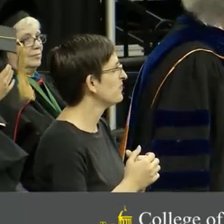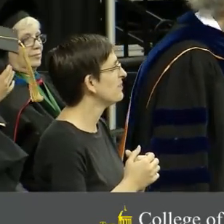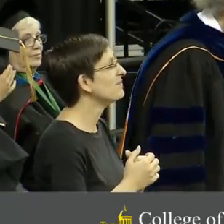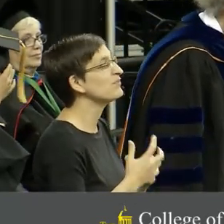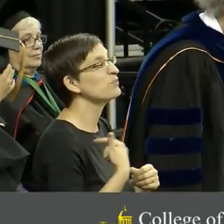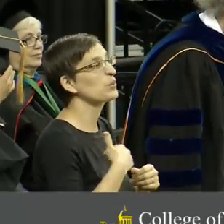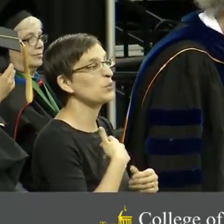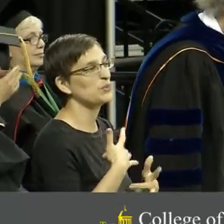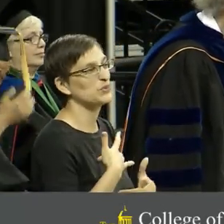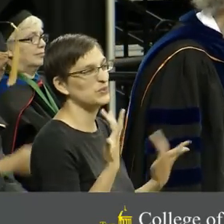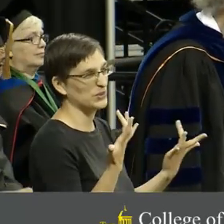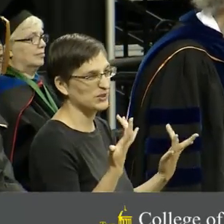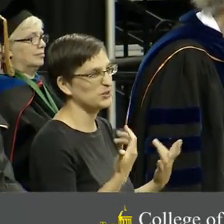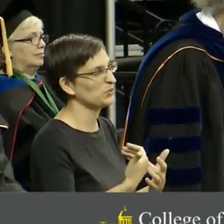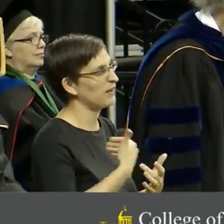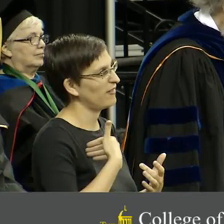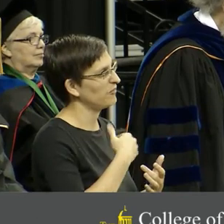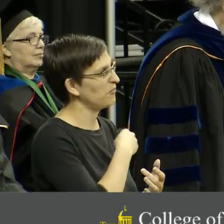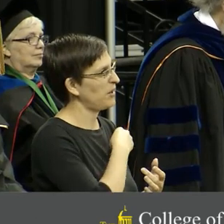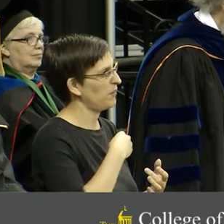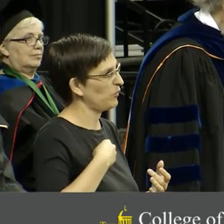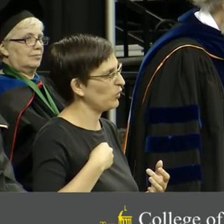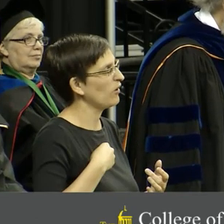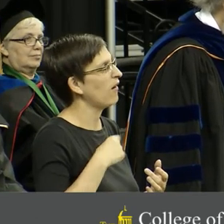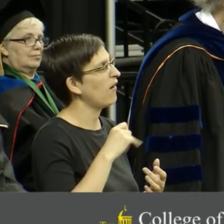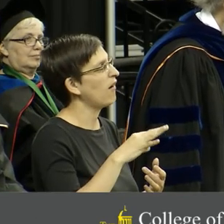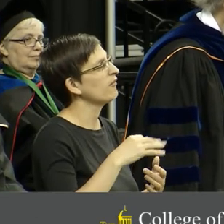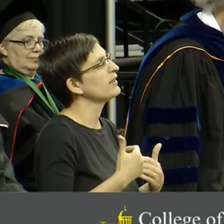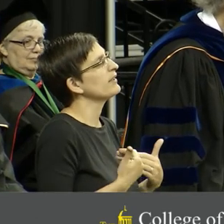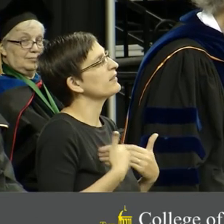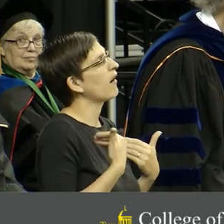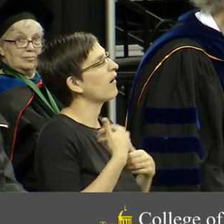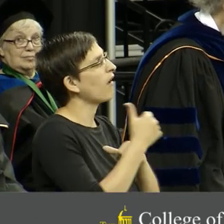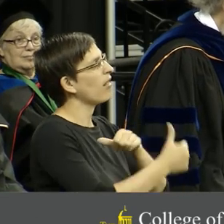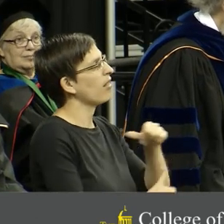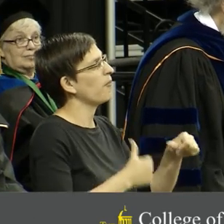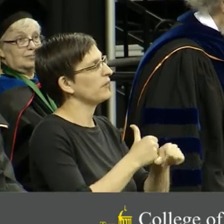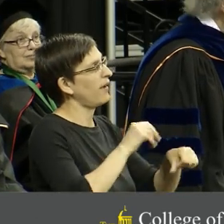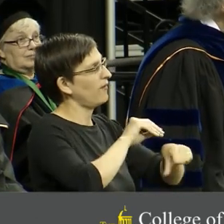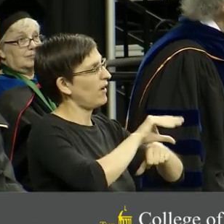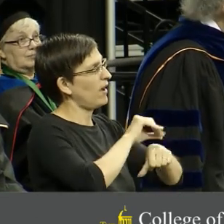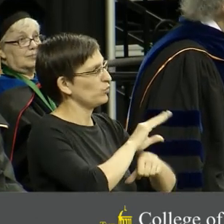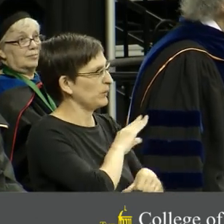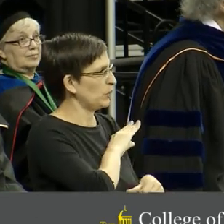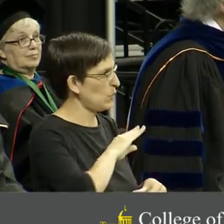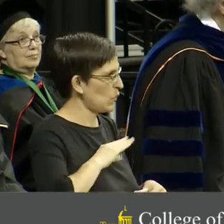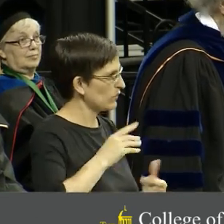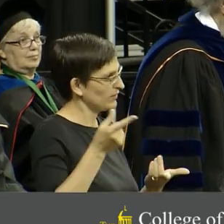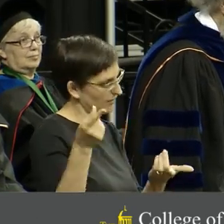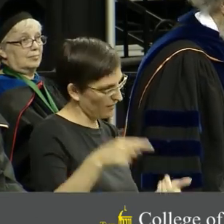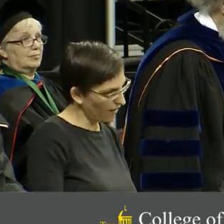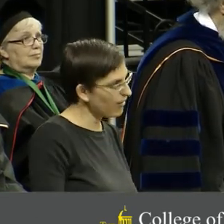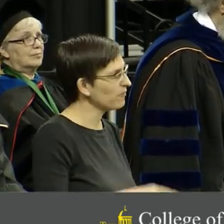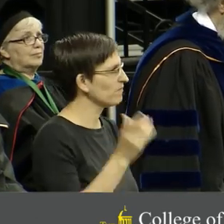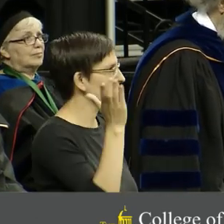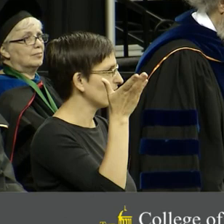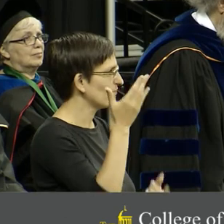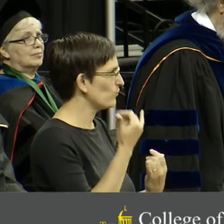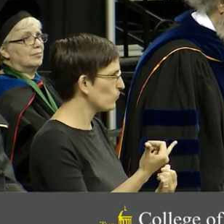We are delighted to have a member of the college's Young Alumni Advisory Board address our graduates